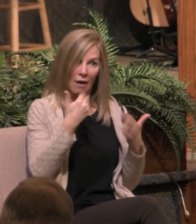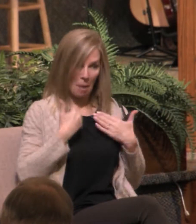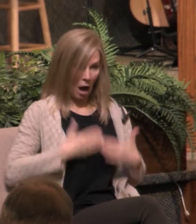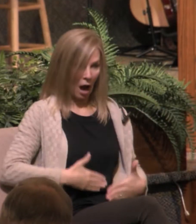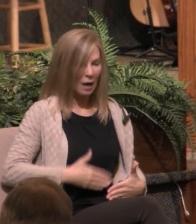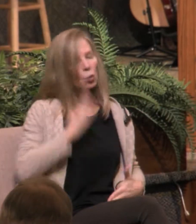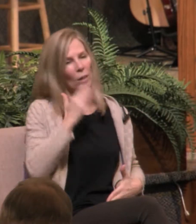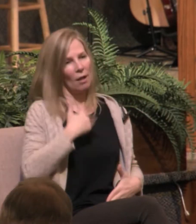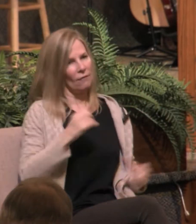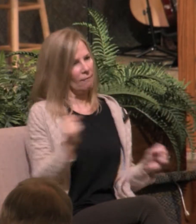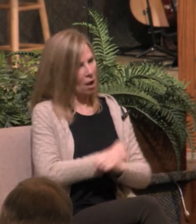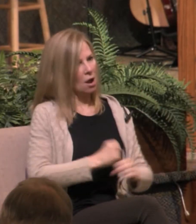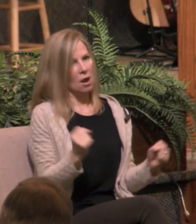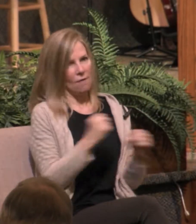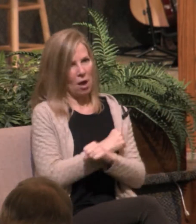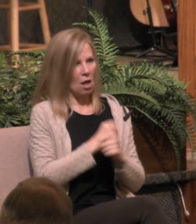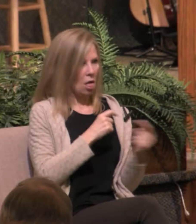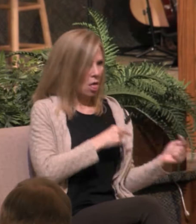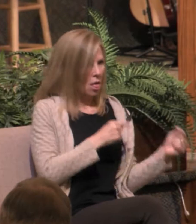battle.